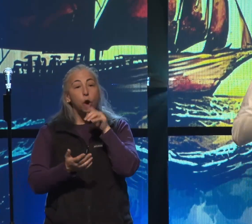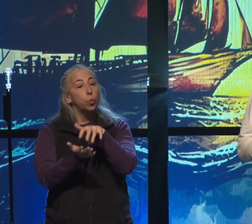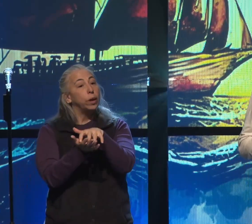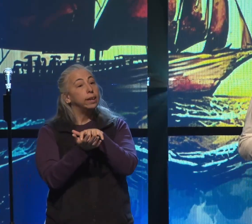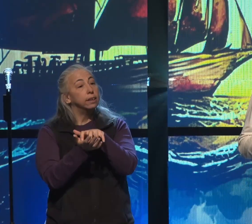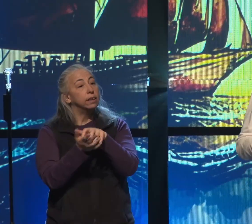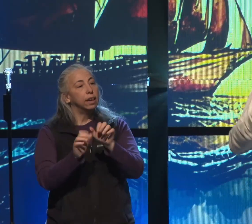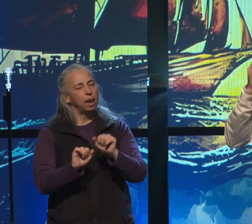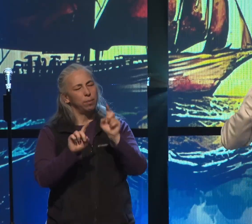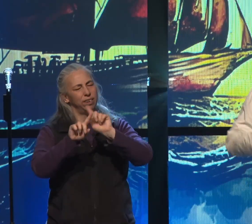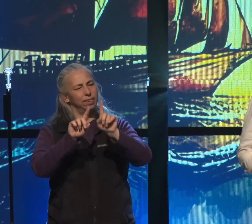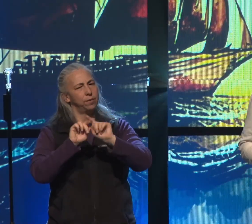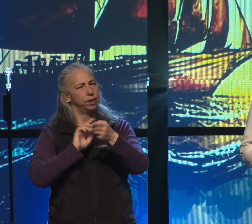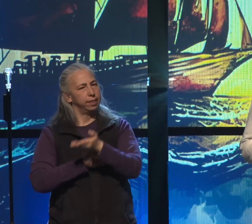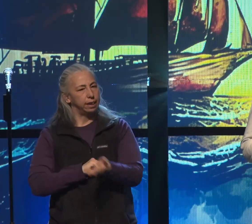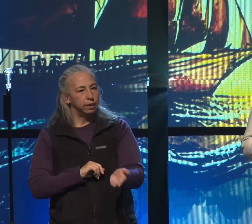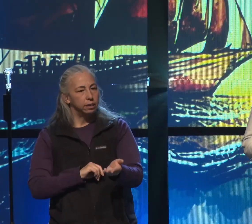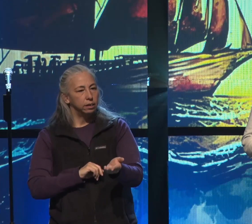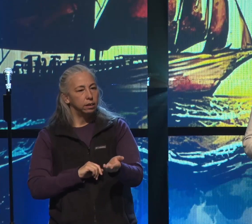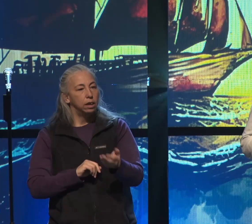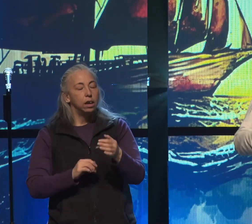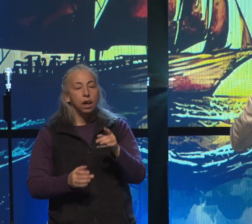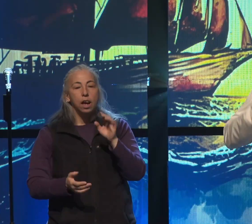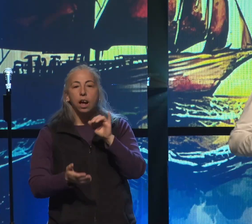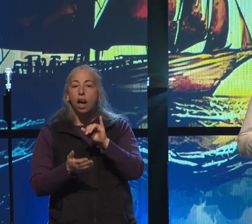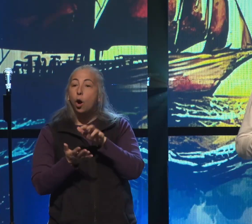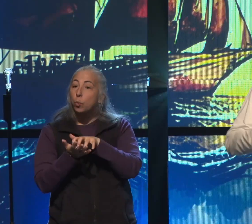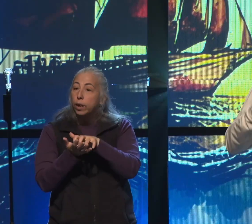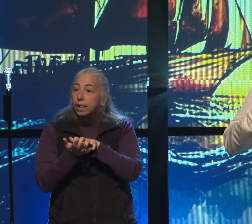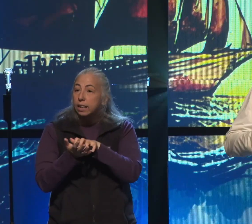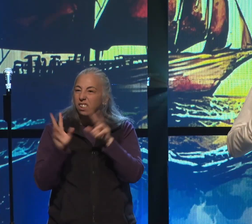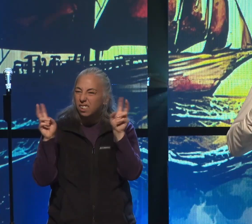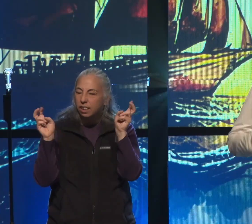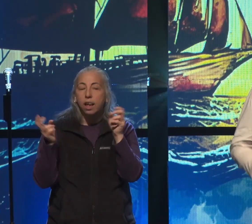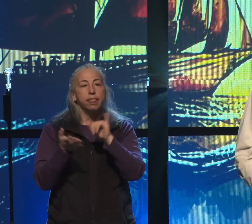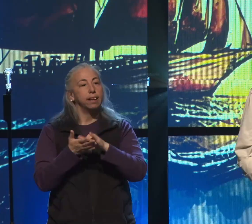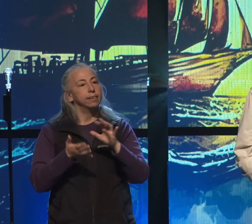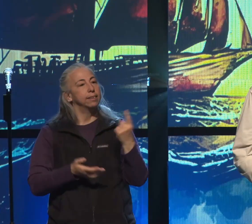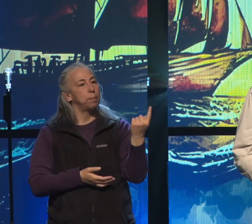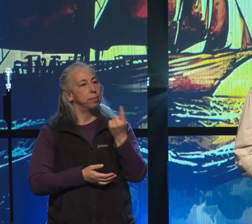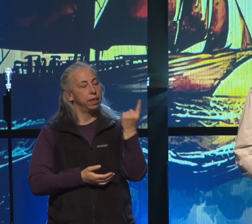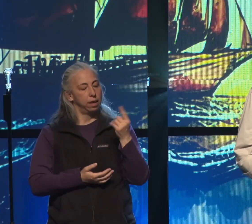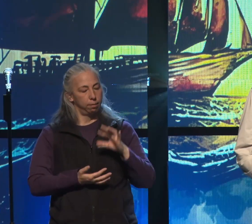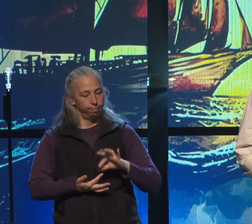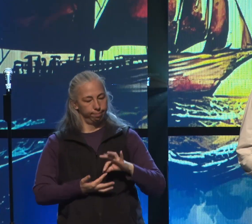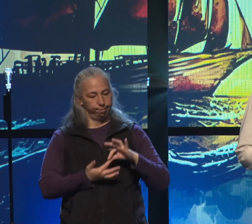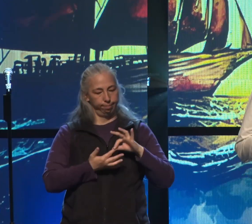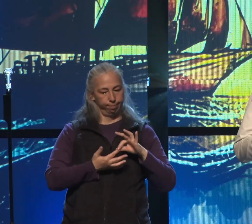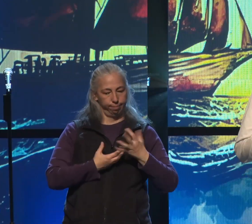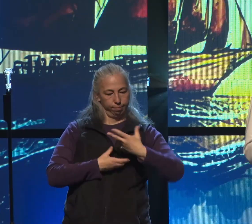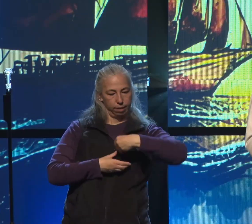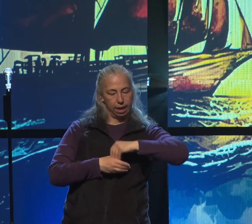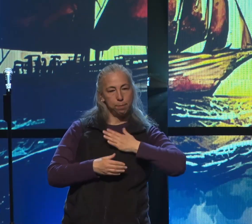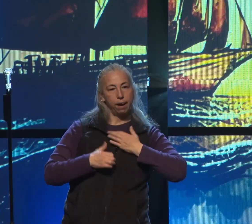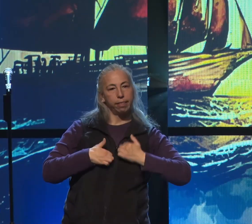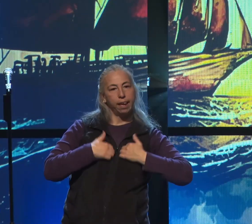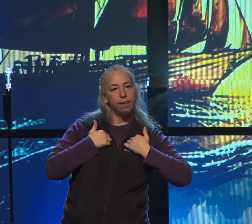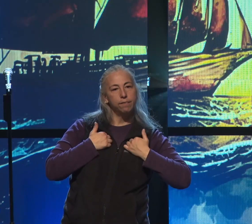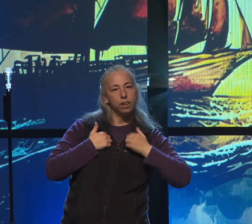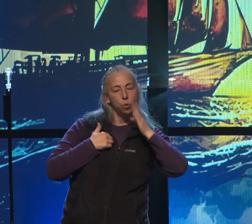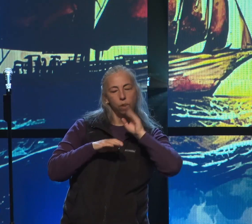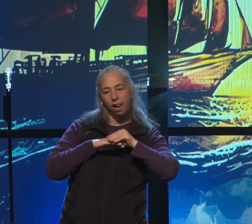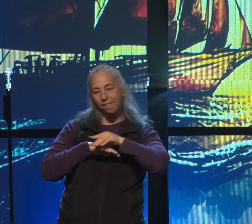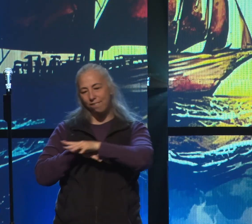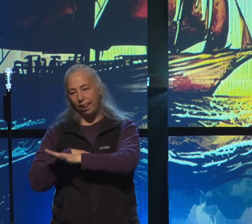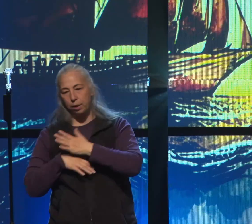but it's something in our lives that we know, right, affects our sense of wellness, right? And that, like for one